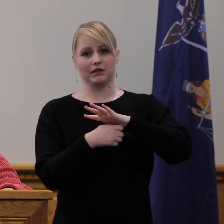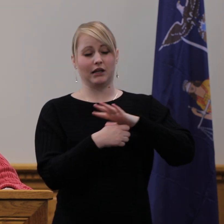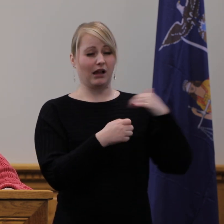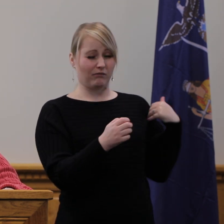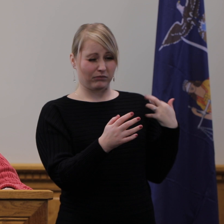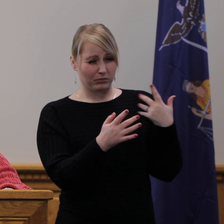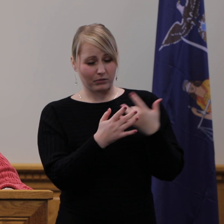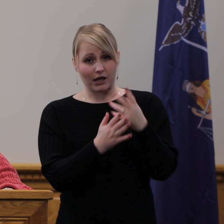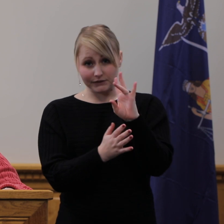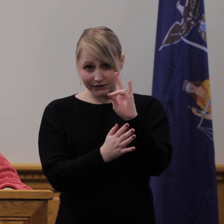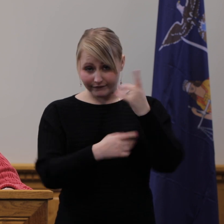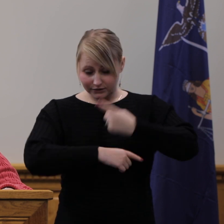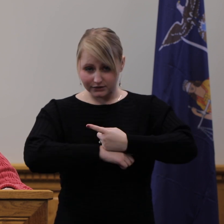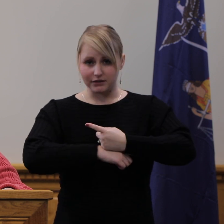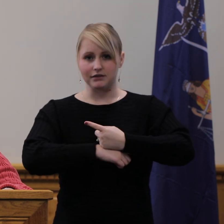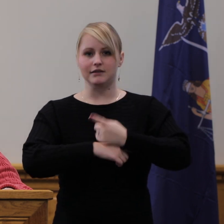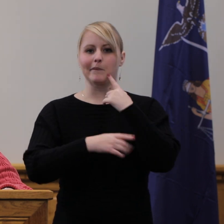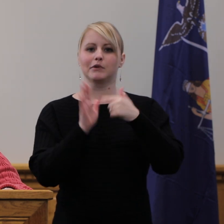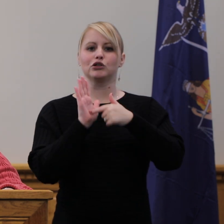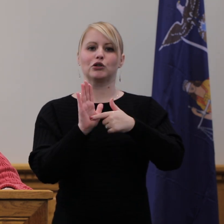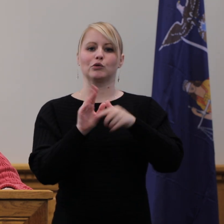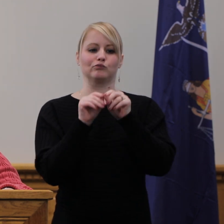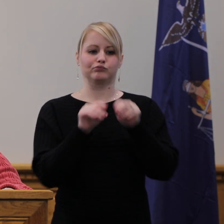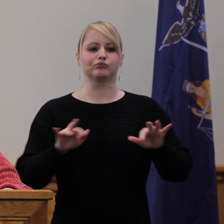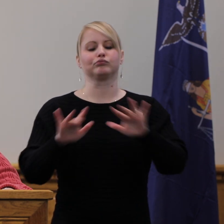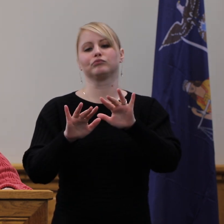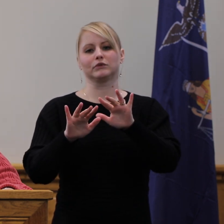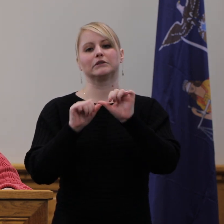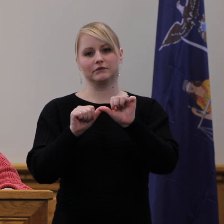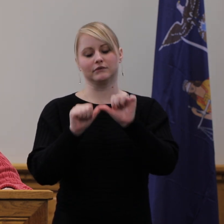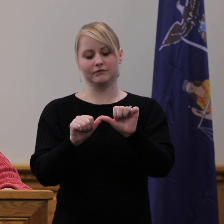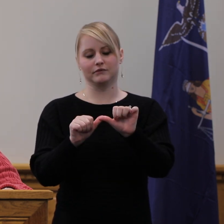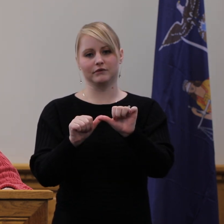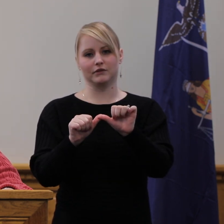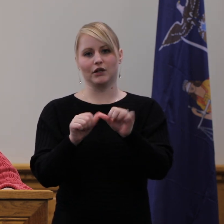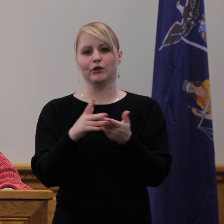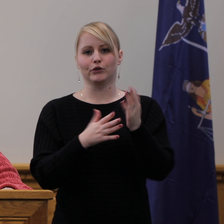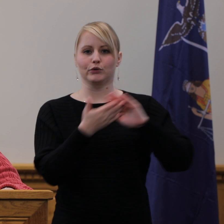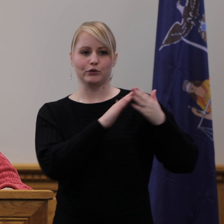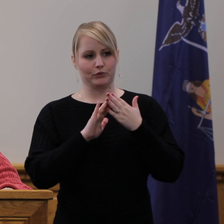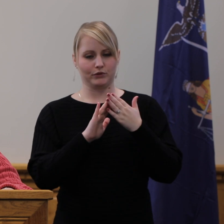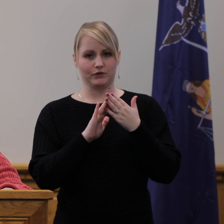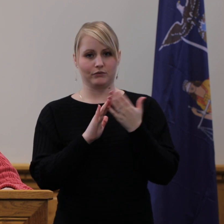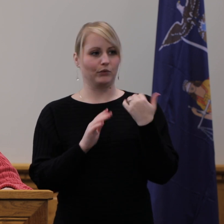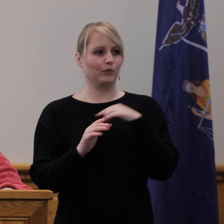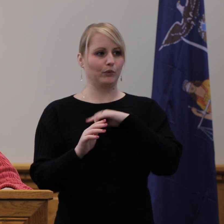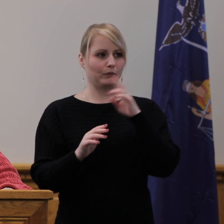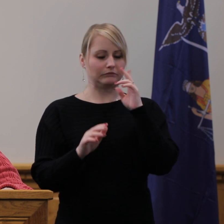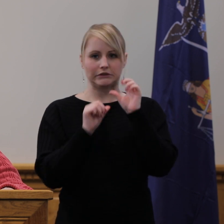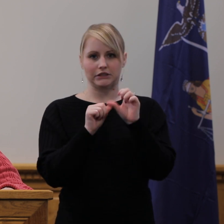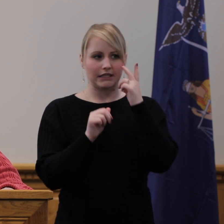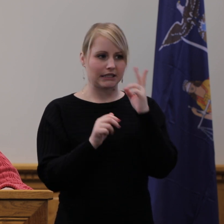over 7 days, it shows us that the virus continues to spread throughout our communities. We are continuing to see clusters